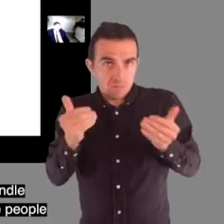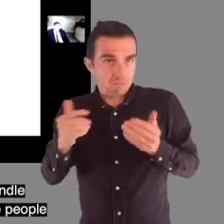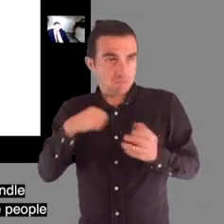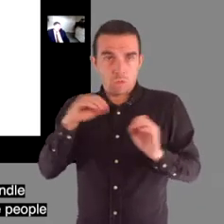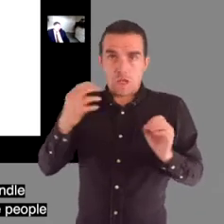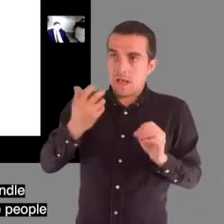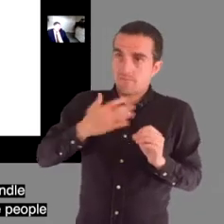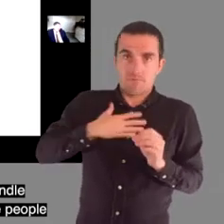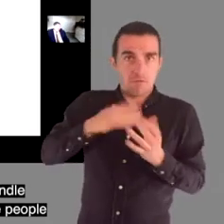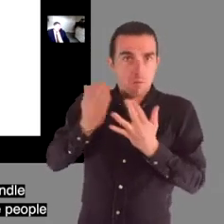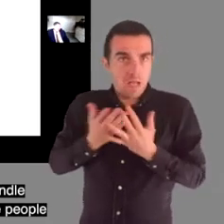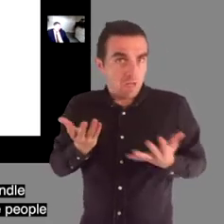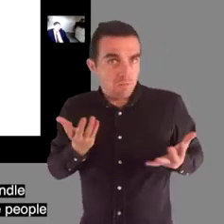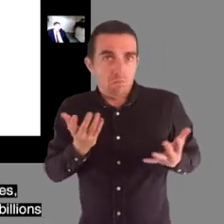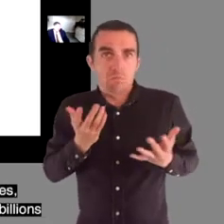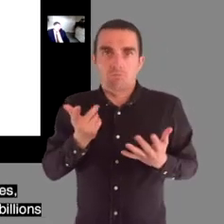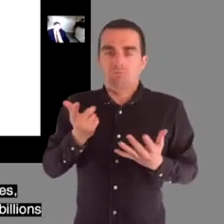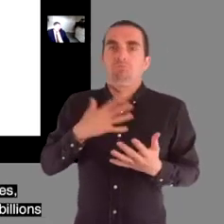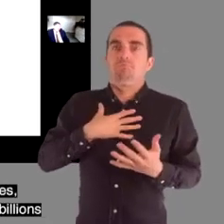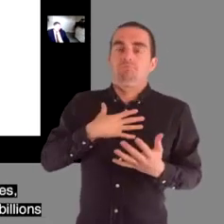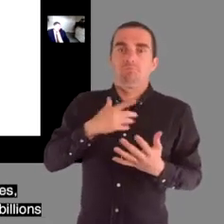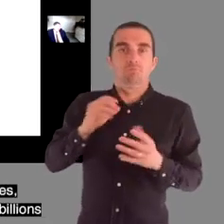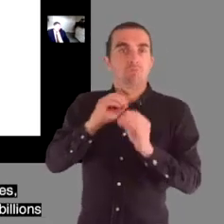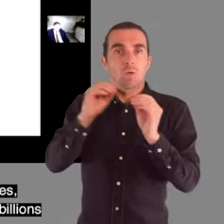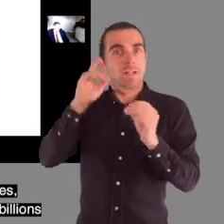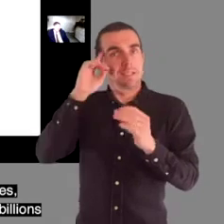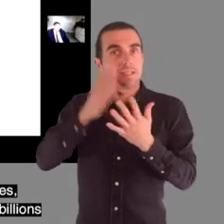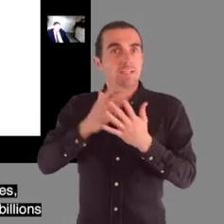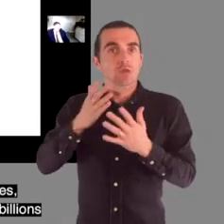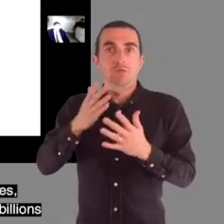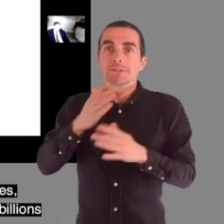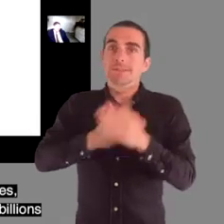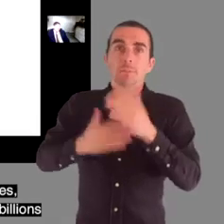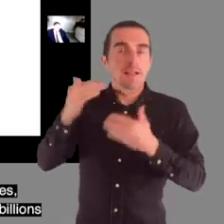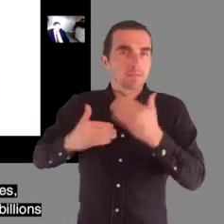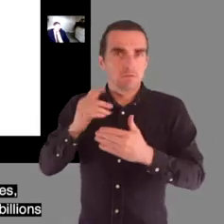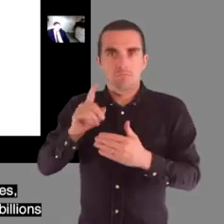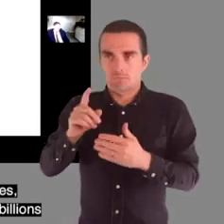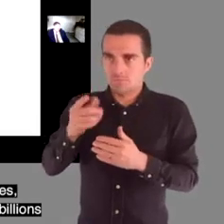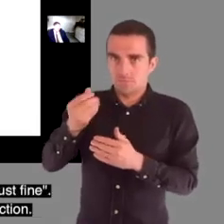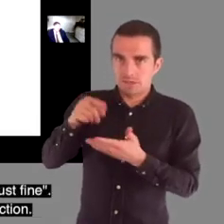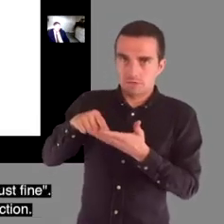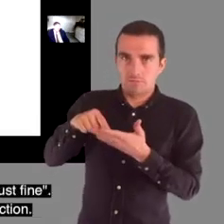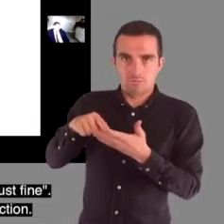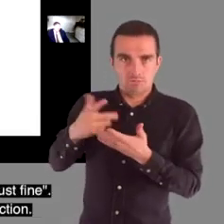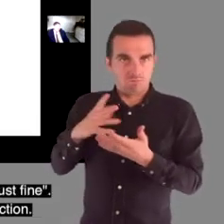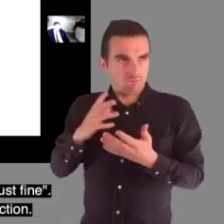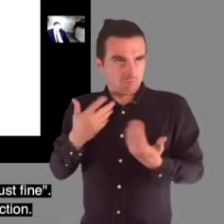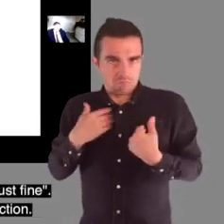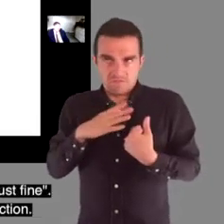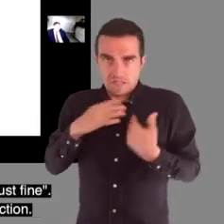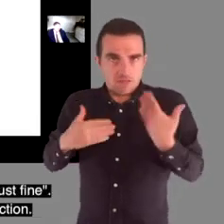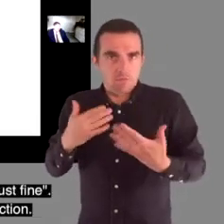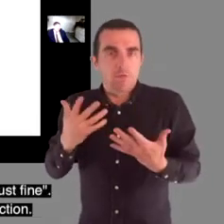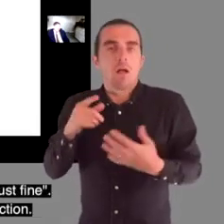my finances? But here you have people without intellectual disabilities, with advanced degrees, losing billions of dollars, and that's